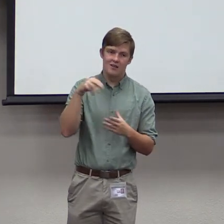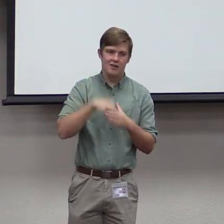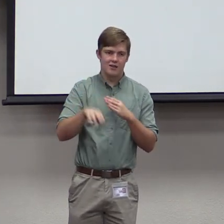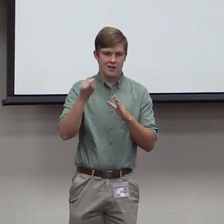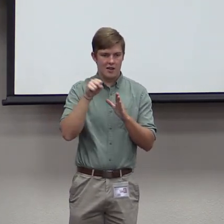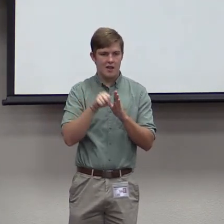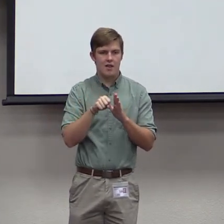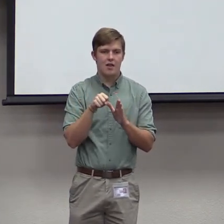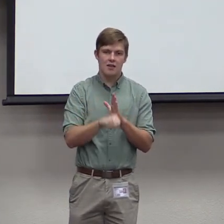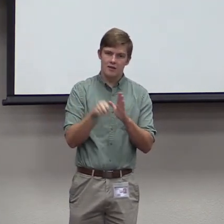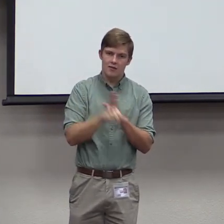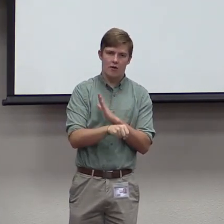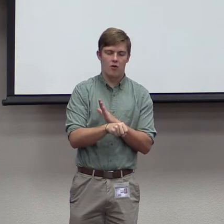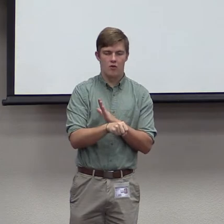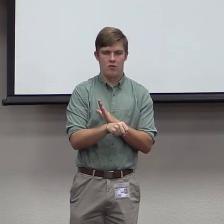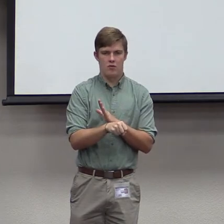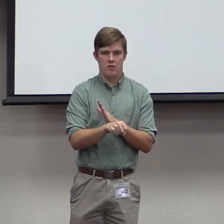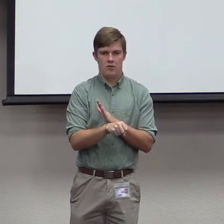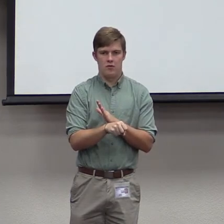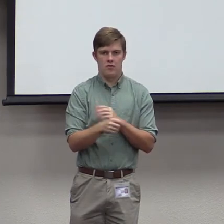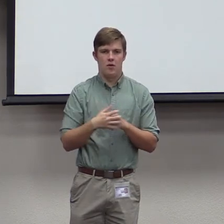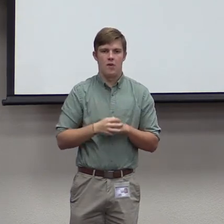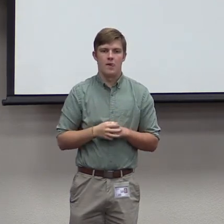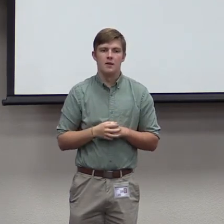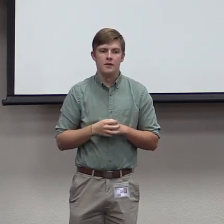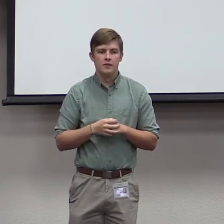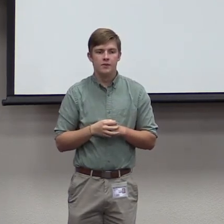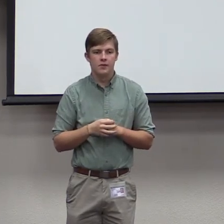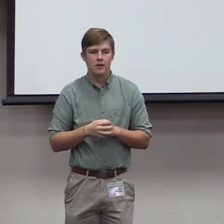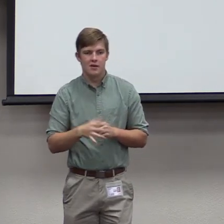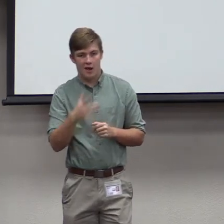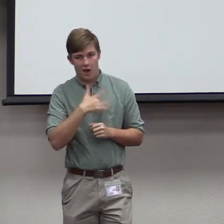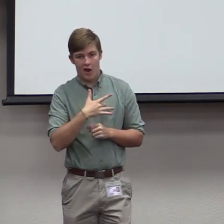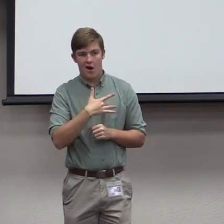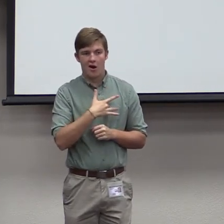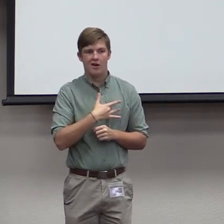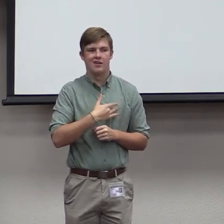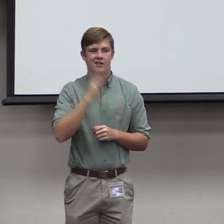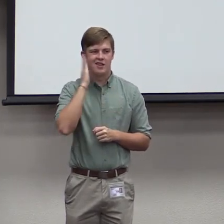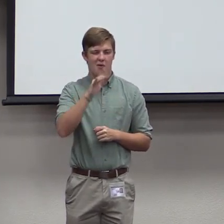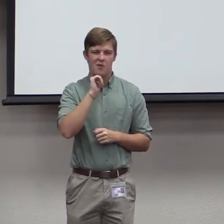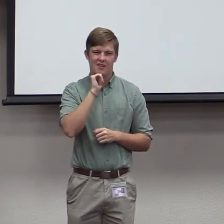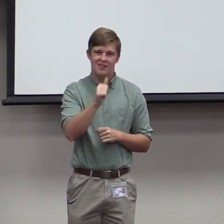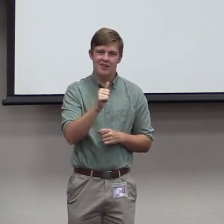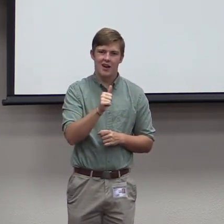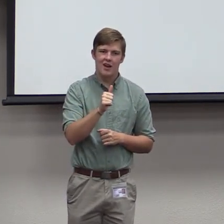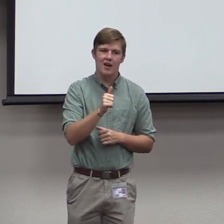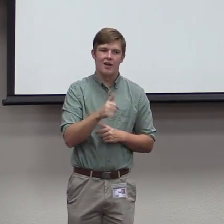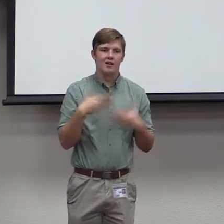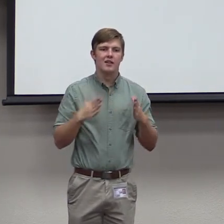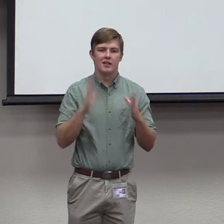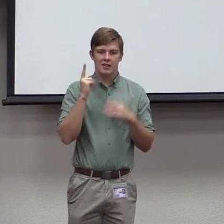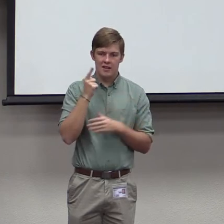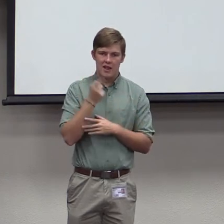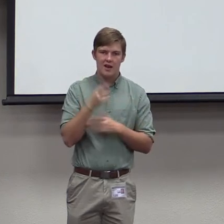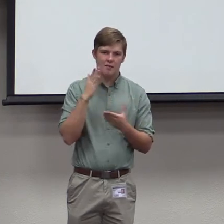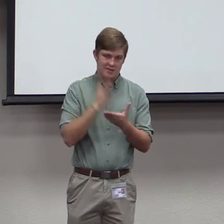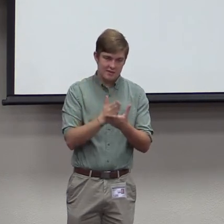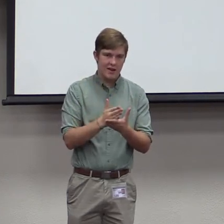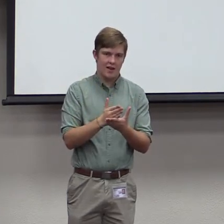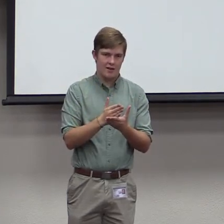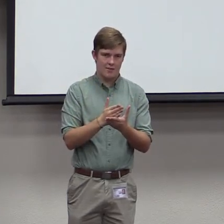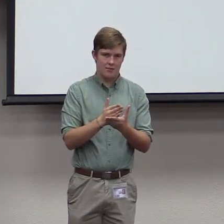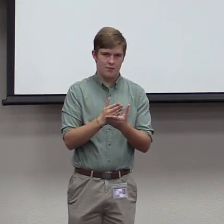of Tarsus a heart that would not let him stop sharing